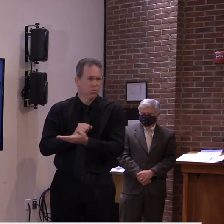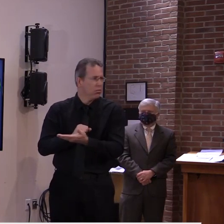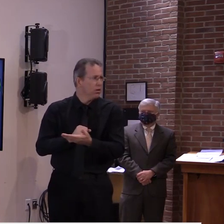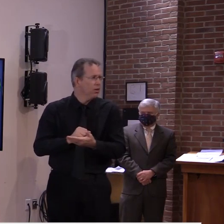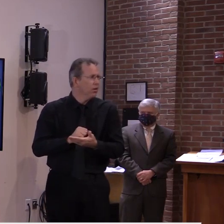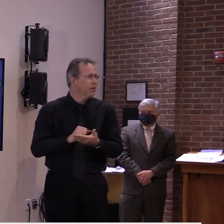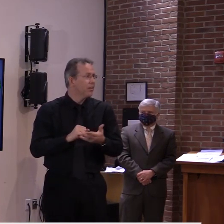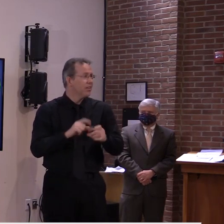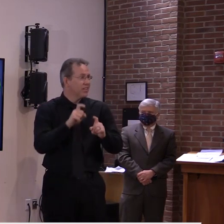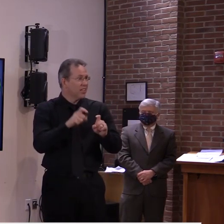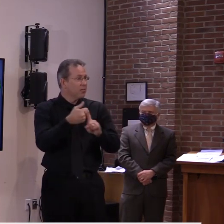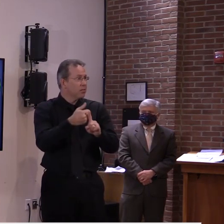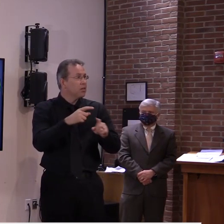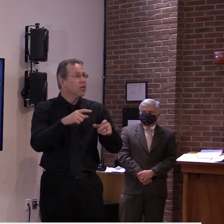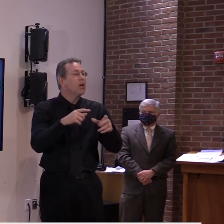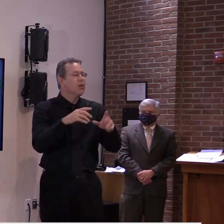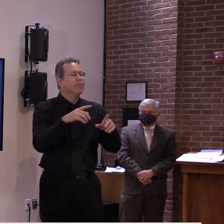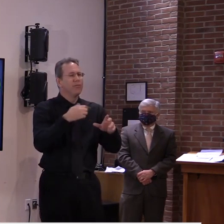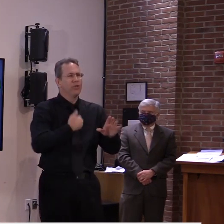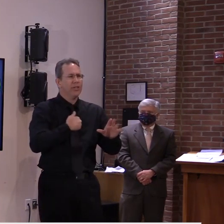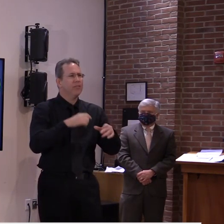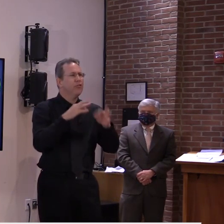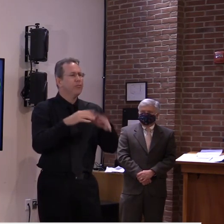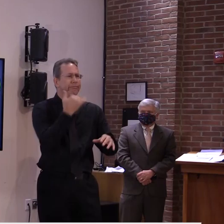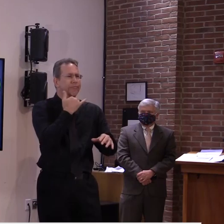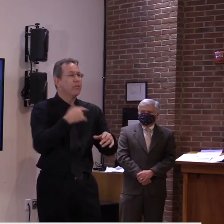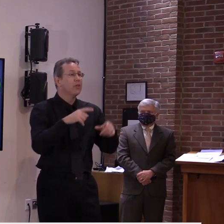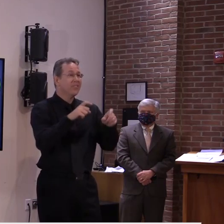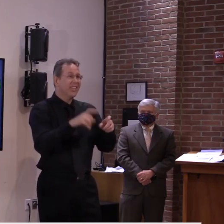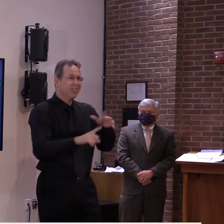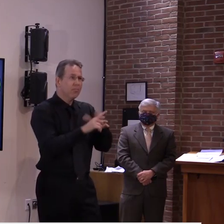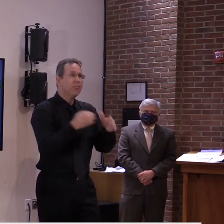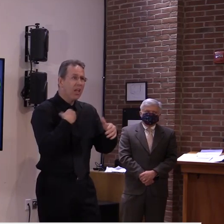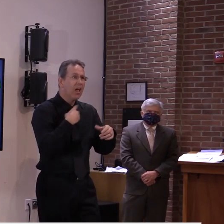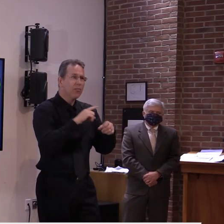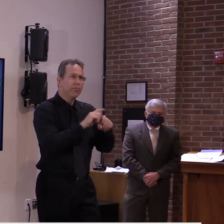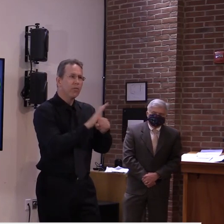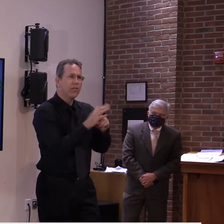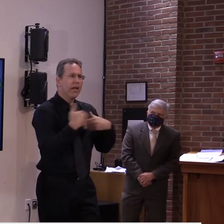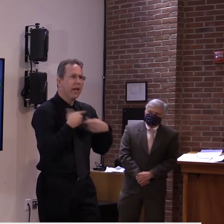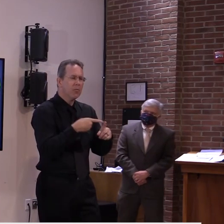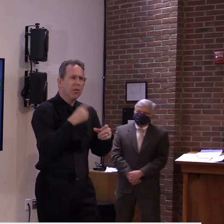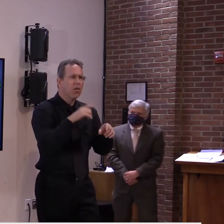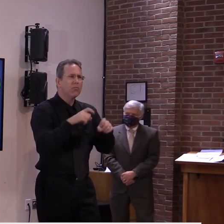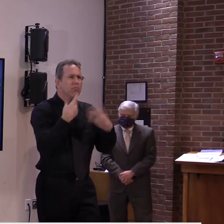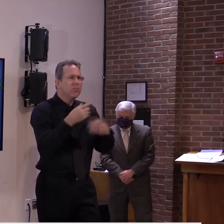So I'm presuming this is a person who tested negative and was told they wouldn't get tested again for 90 days?